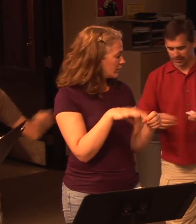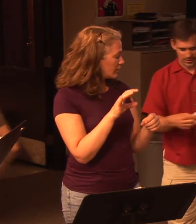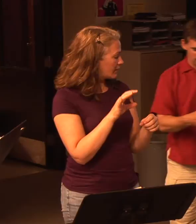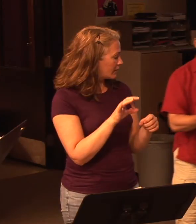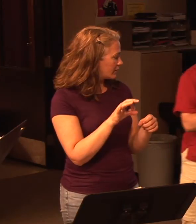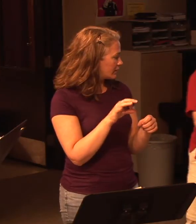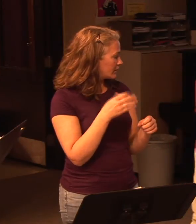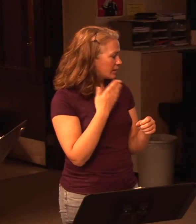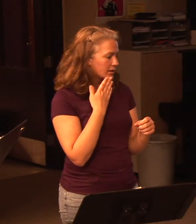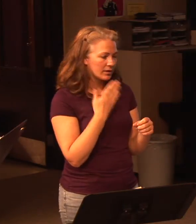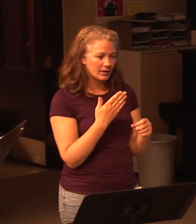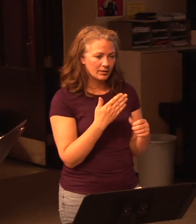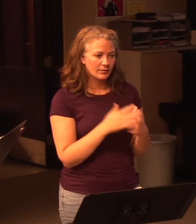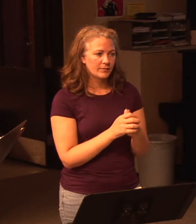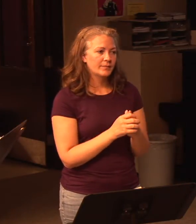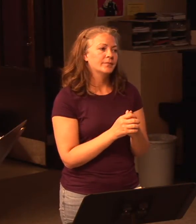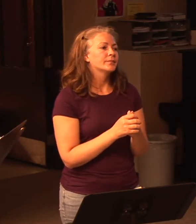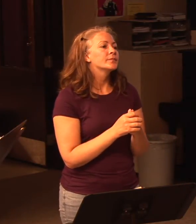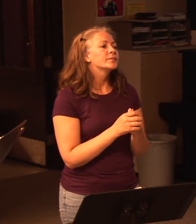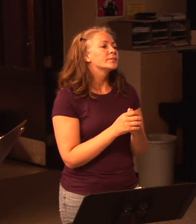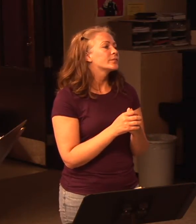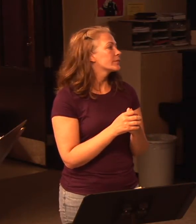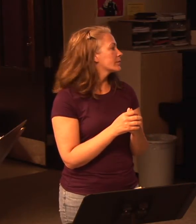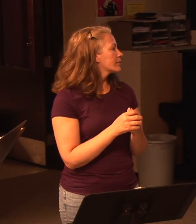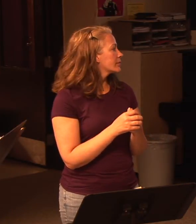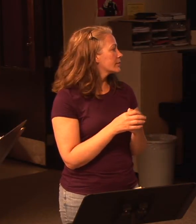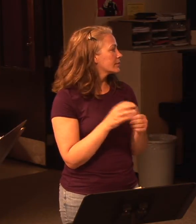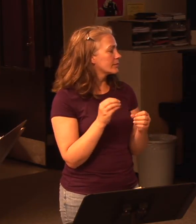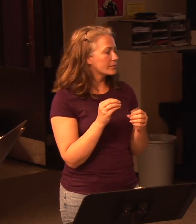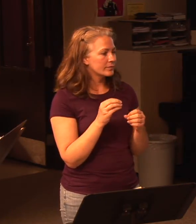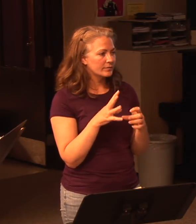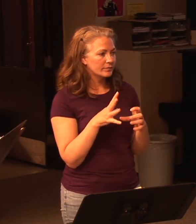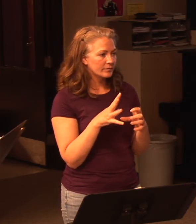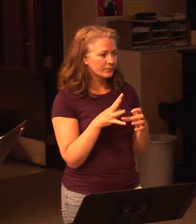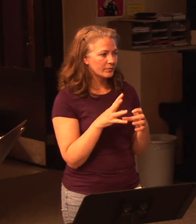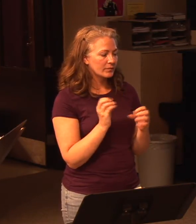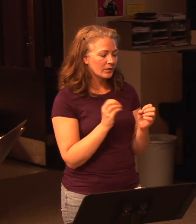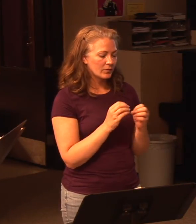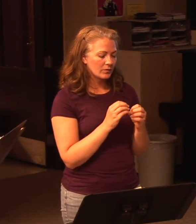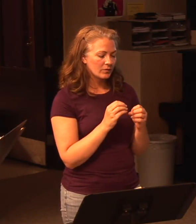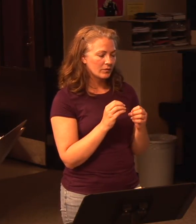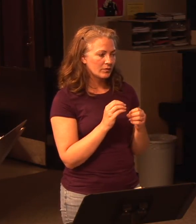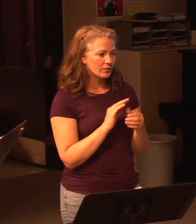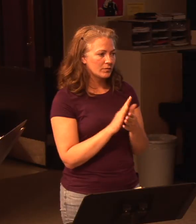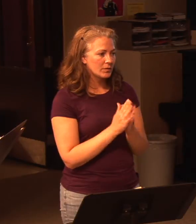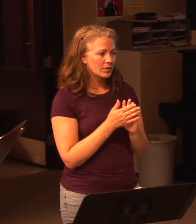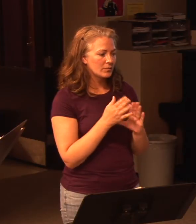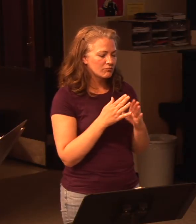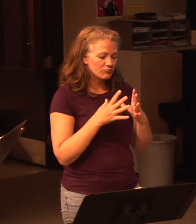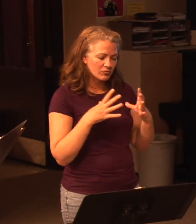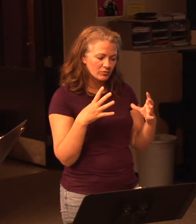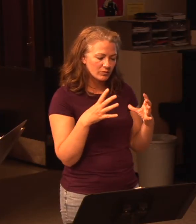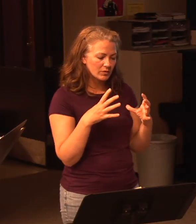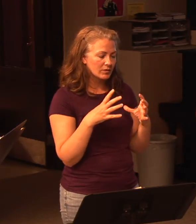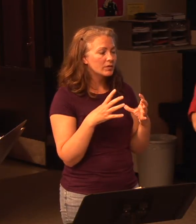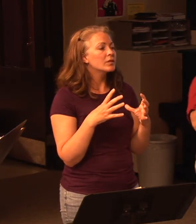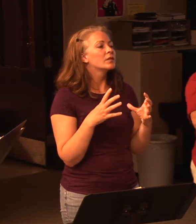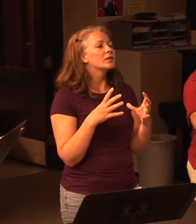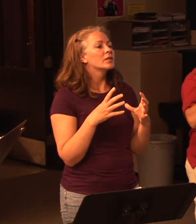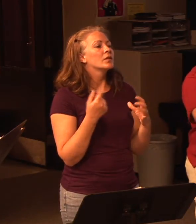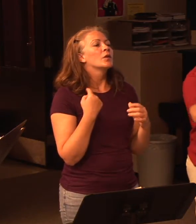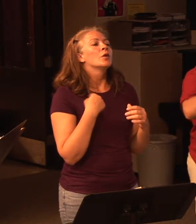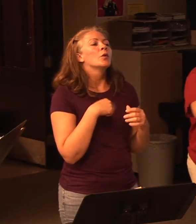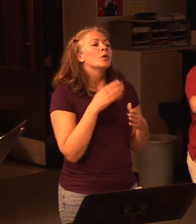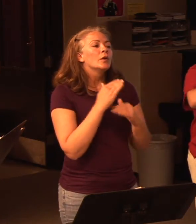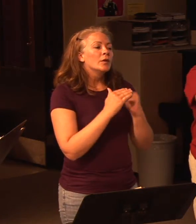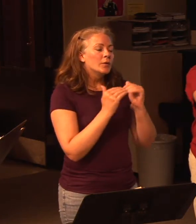you. So it only goes so far. You might get maybe a little bigger one, but you know, you can only get so big. And you know, the whole focus was on, we're